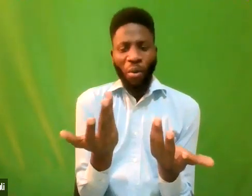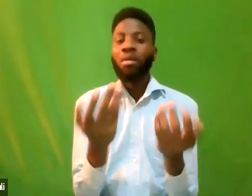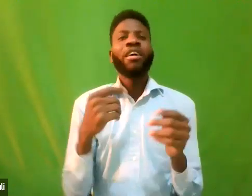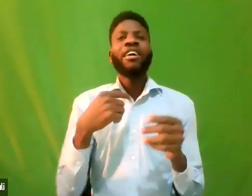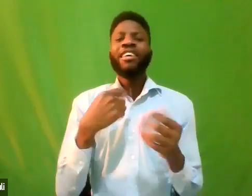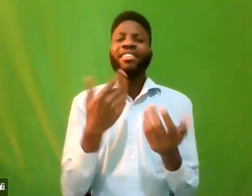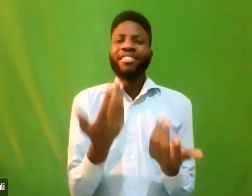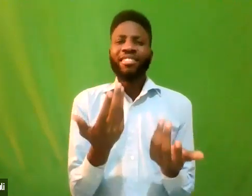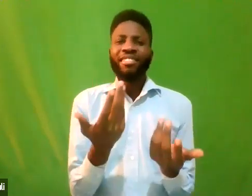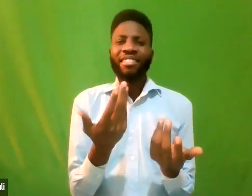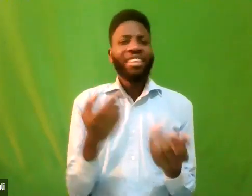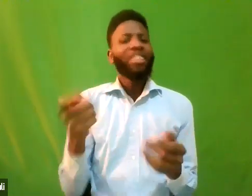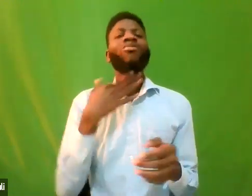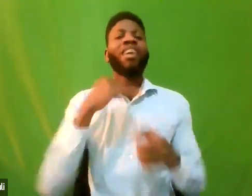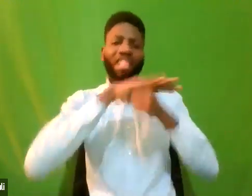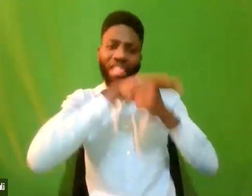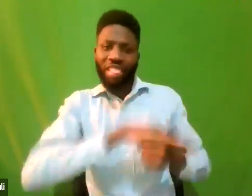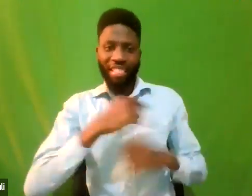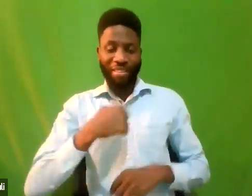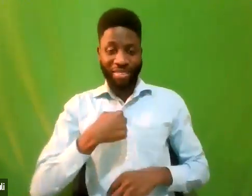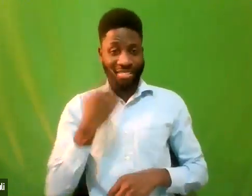me. So he asked the MC,